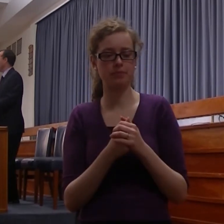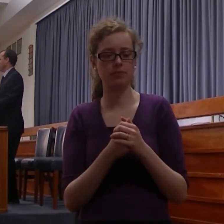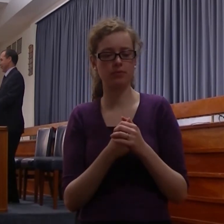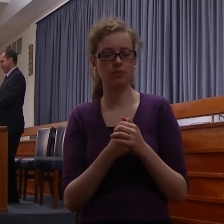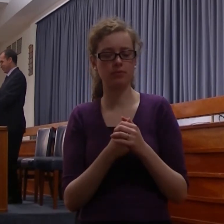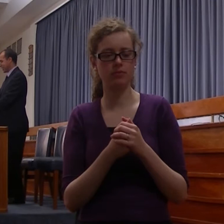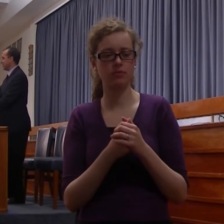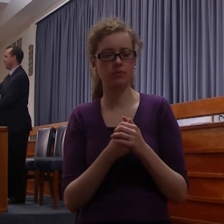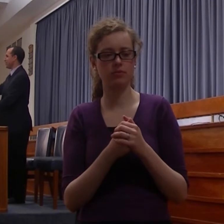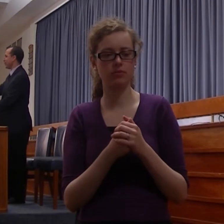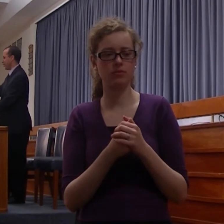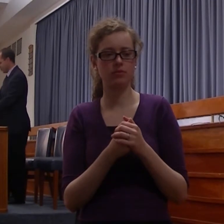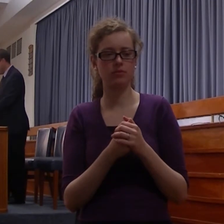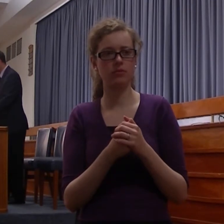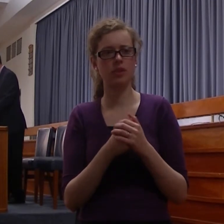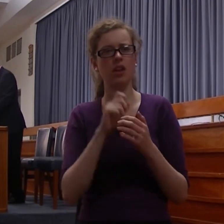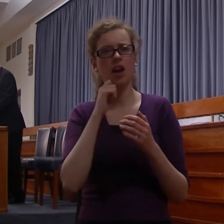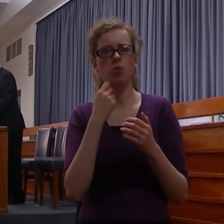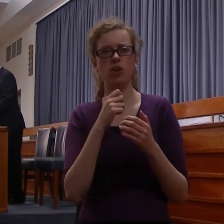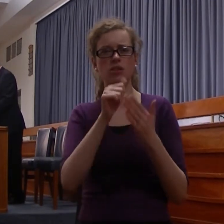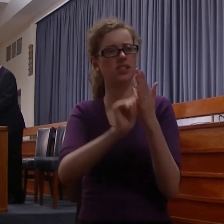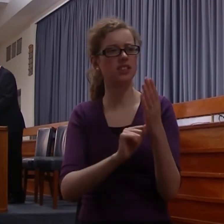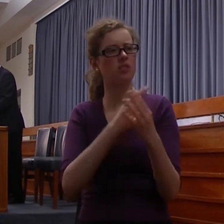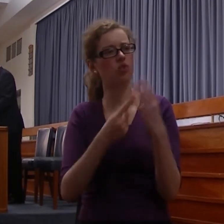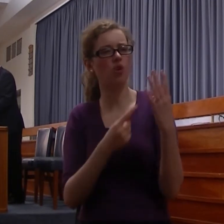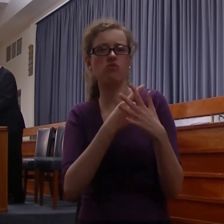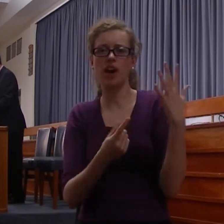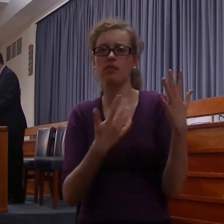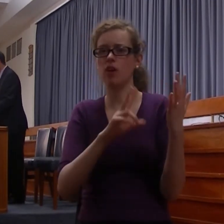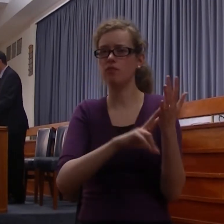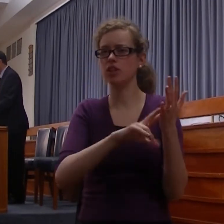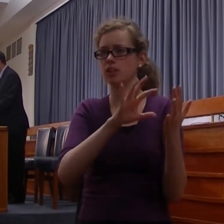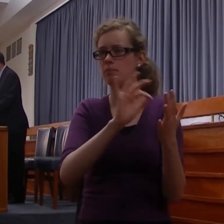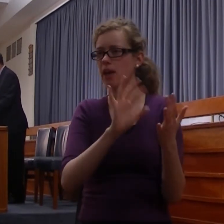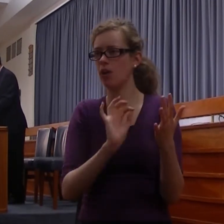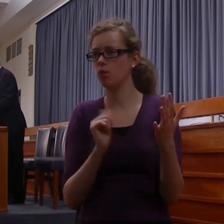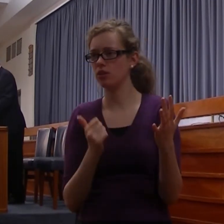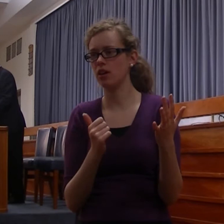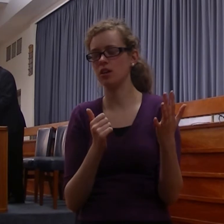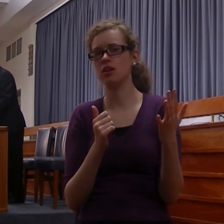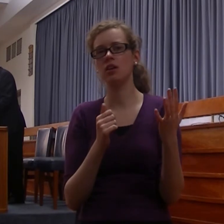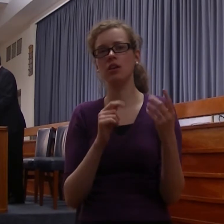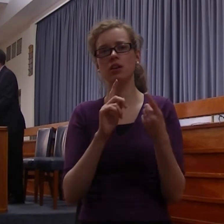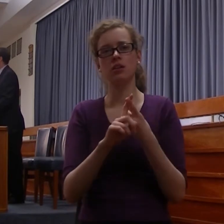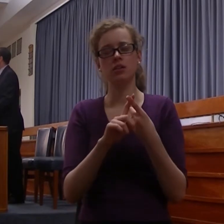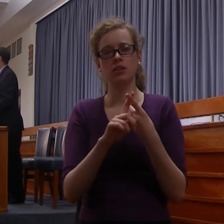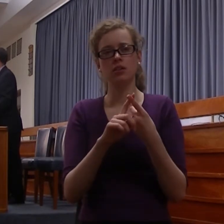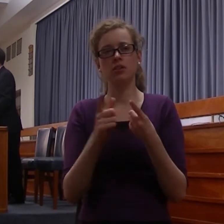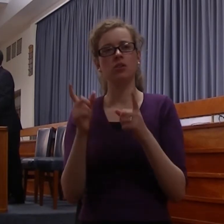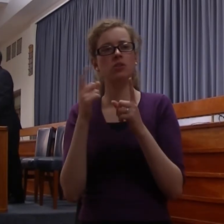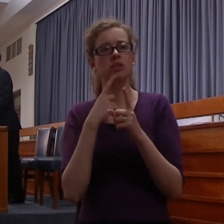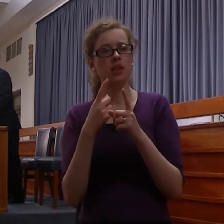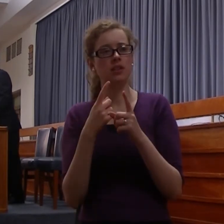gives or attributes many virtues to the church. And we can see, oh, if I can list four or five of